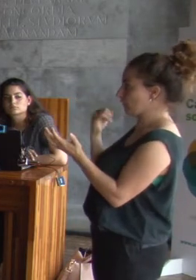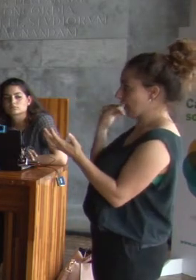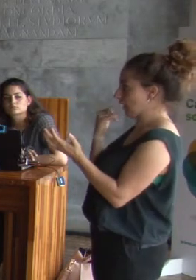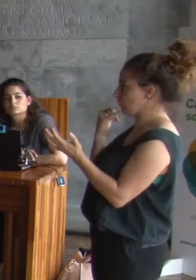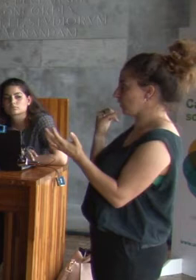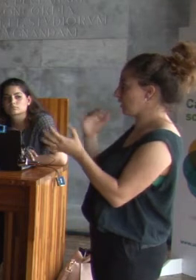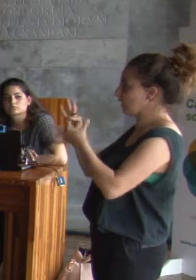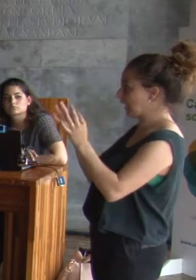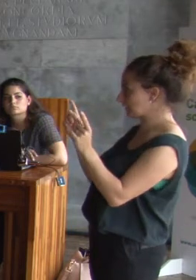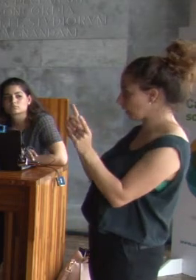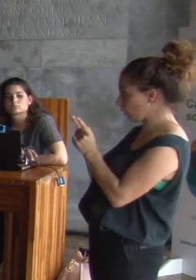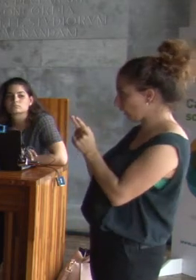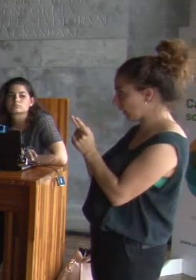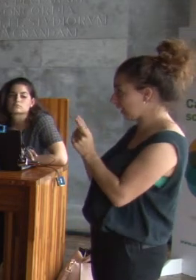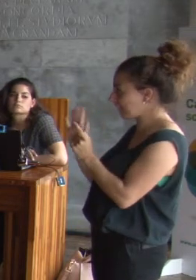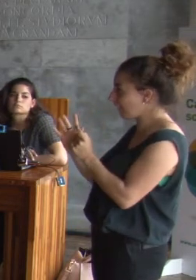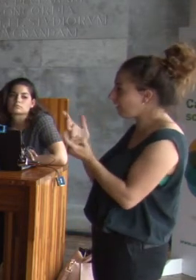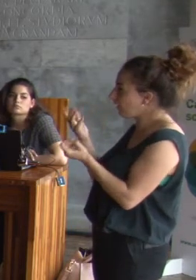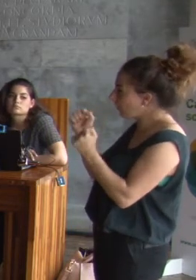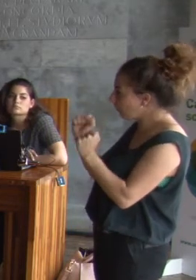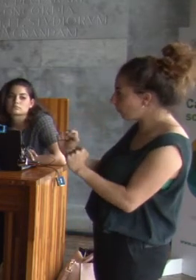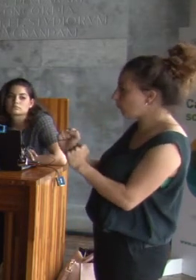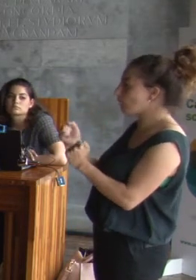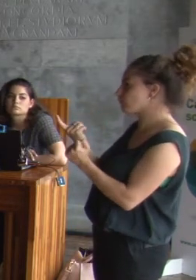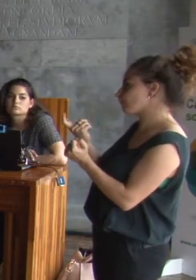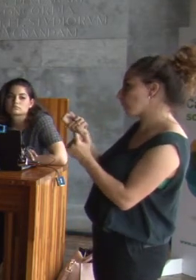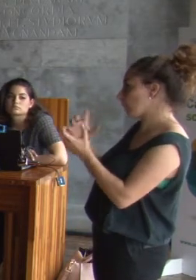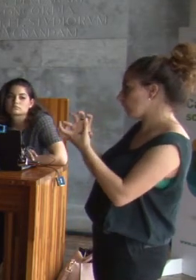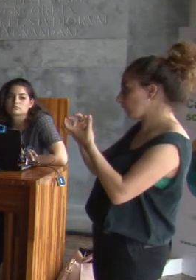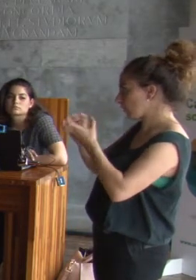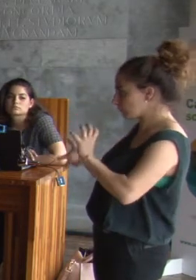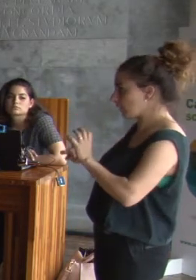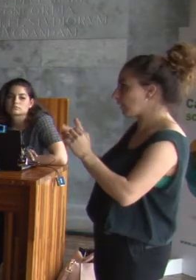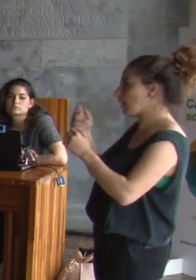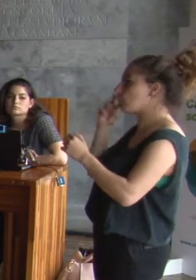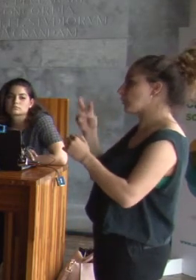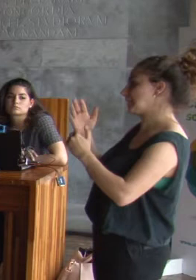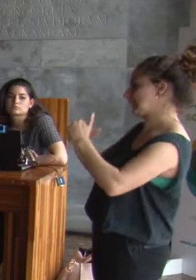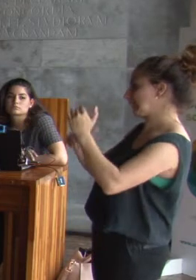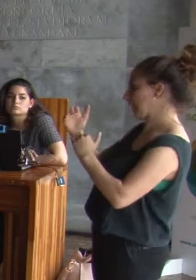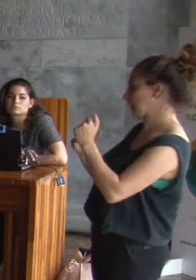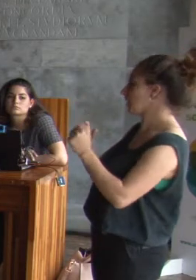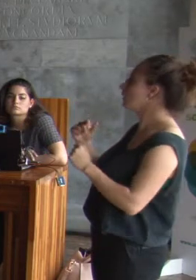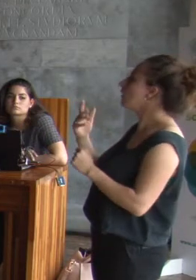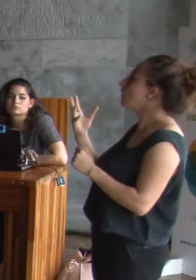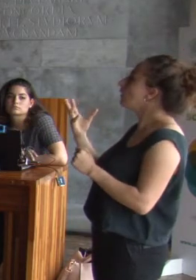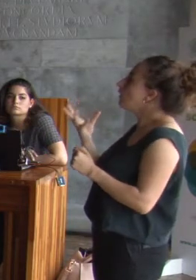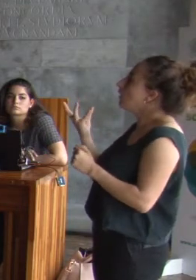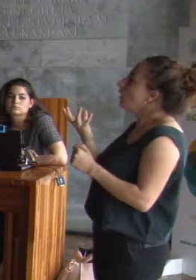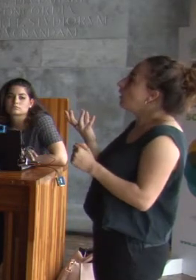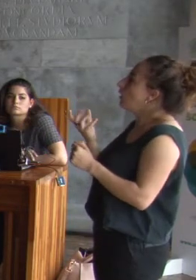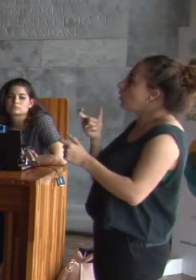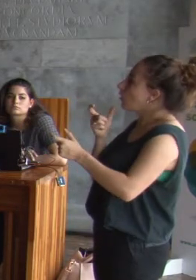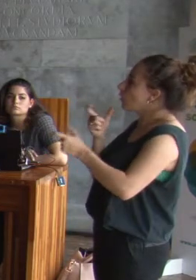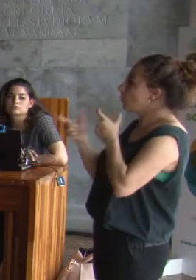sentences that maybe hide how complex they are from a syntactic point of view. So for example, science communication